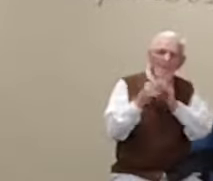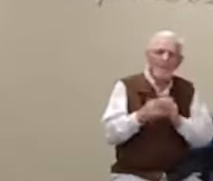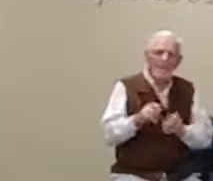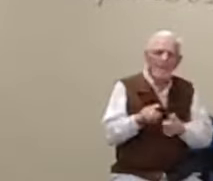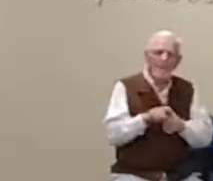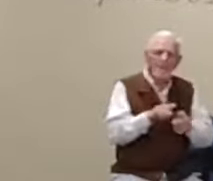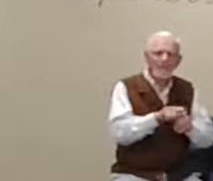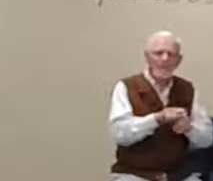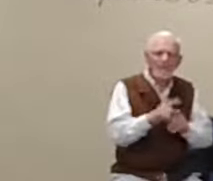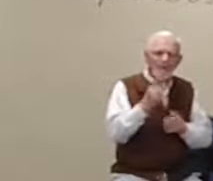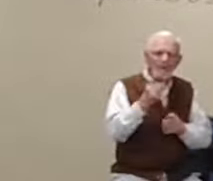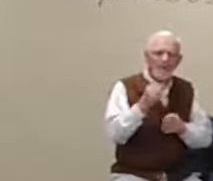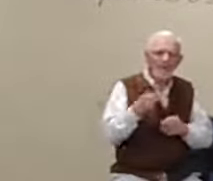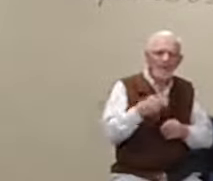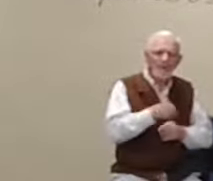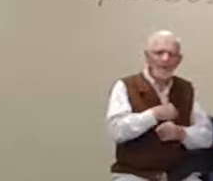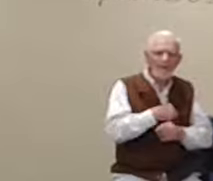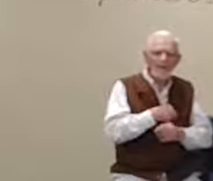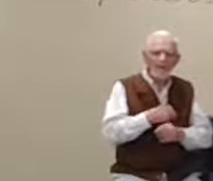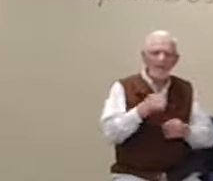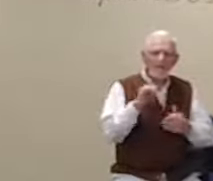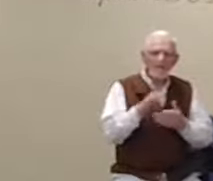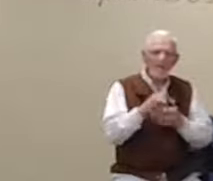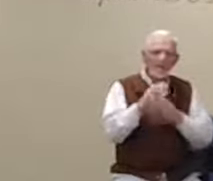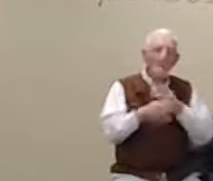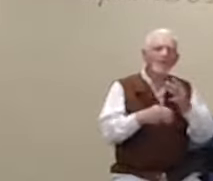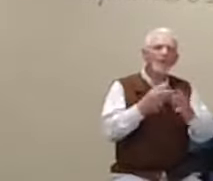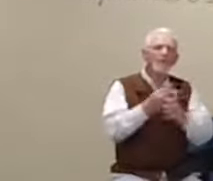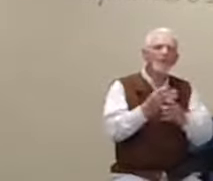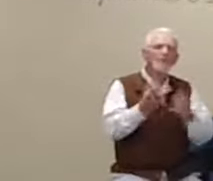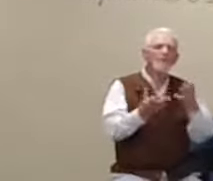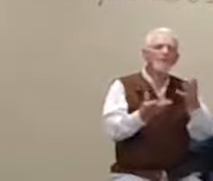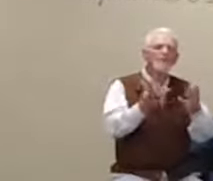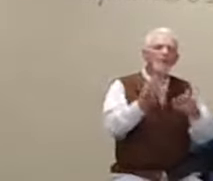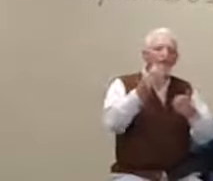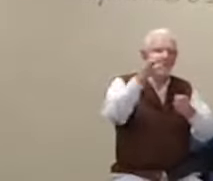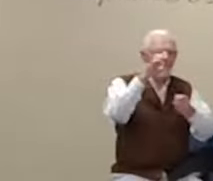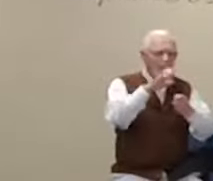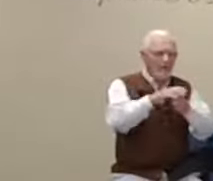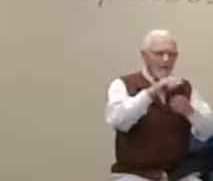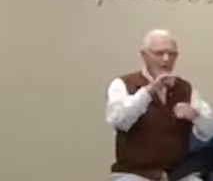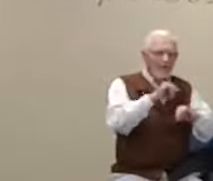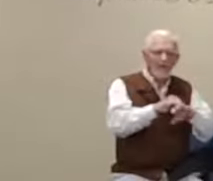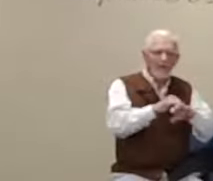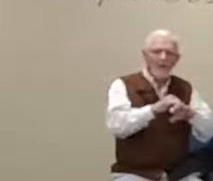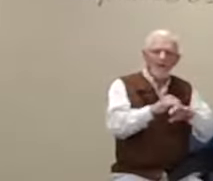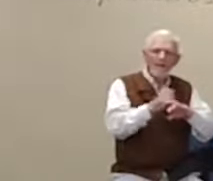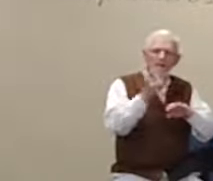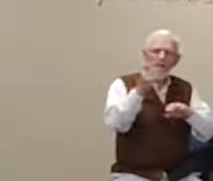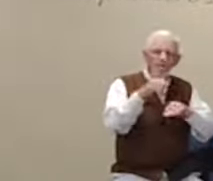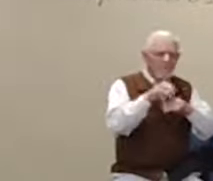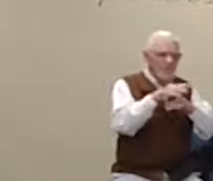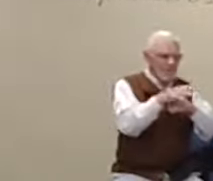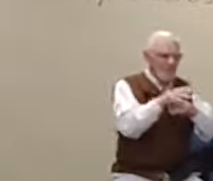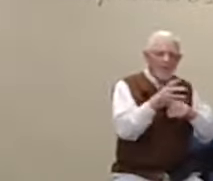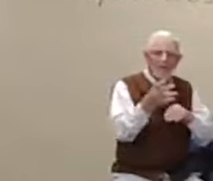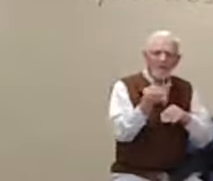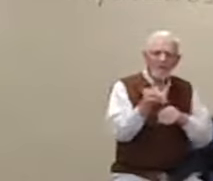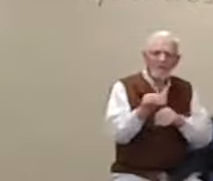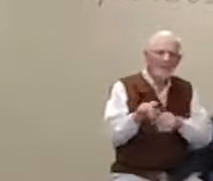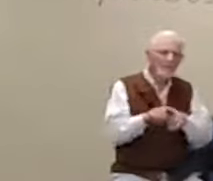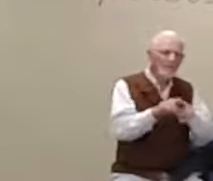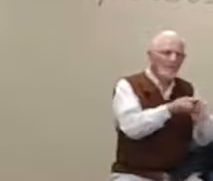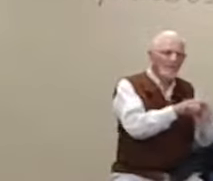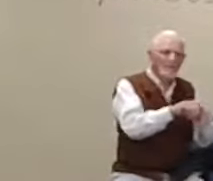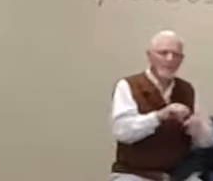may be one in us, that the world may believe that thou hast sent me. There's missions. It's almost like what the pastor said